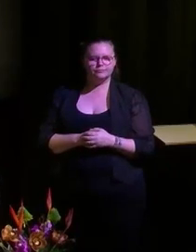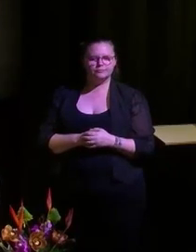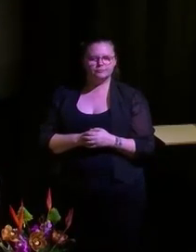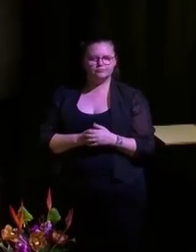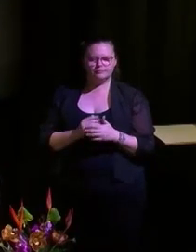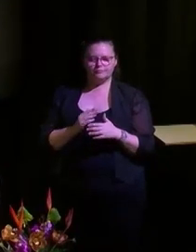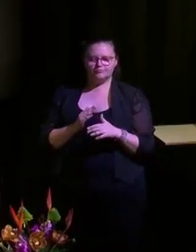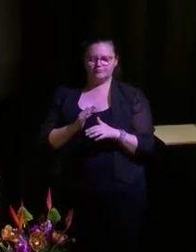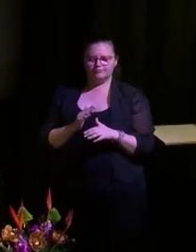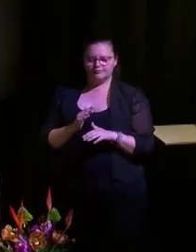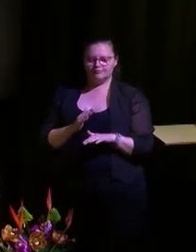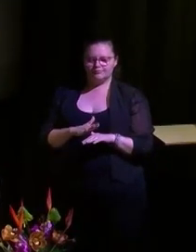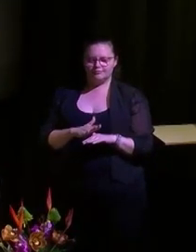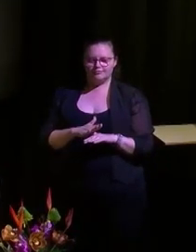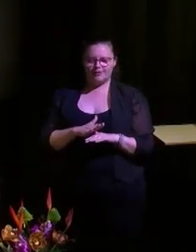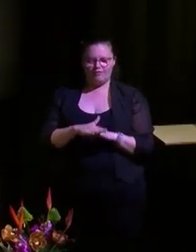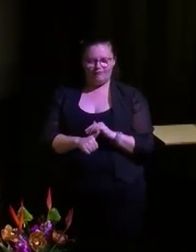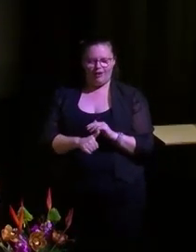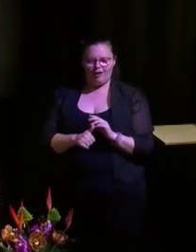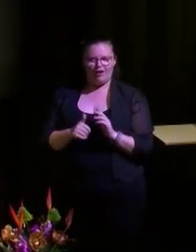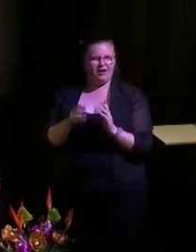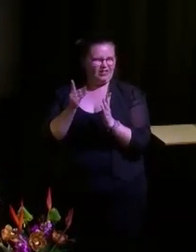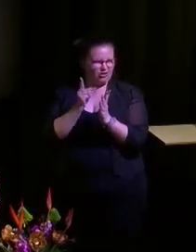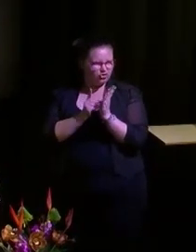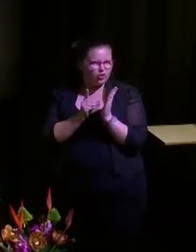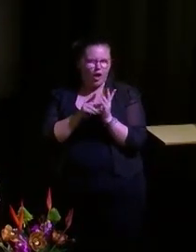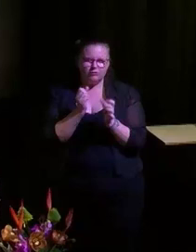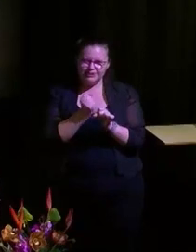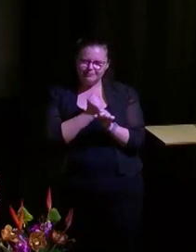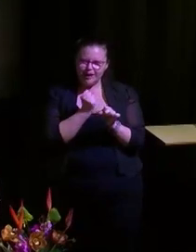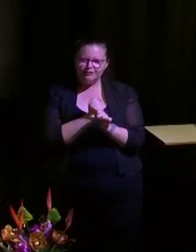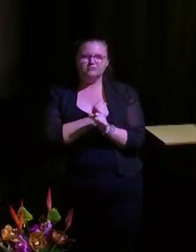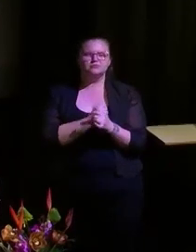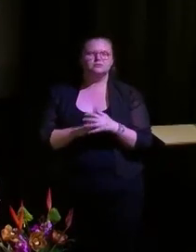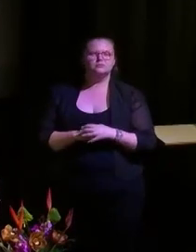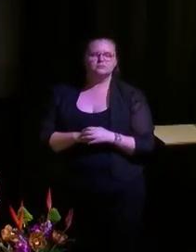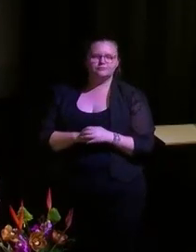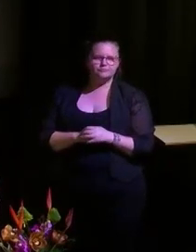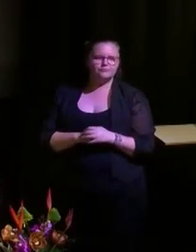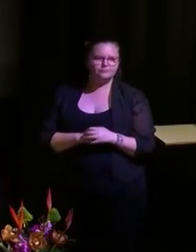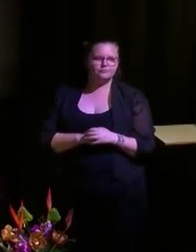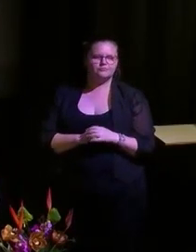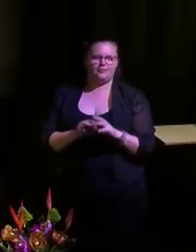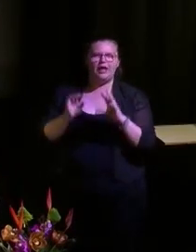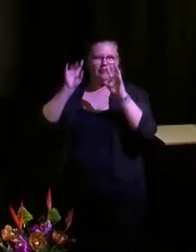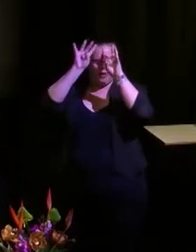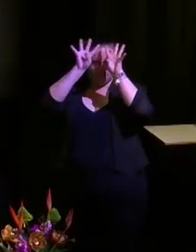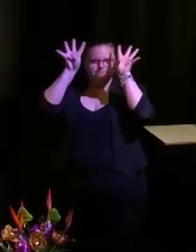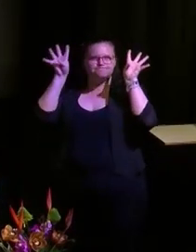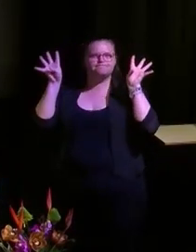about Mer and about the diaries that he makes. And yeah, so I just like to acknowledge